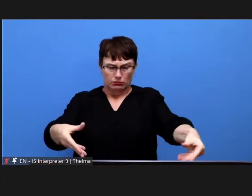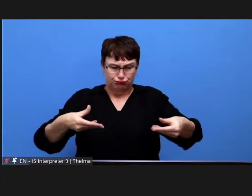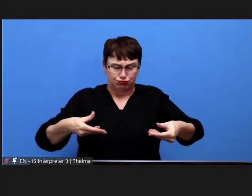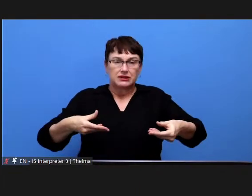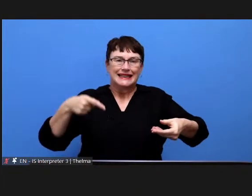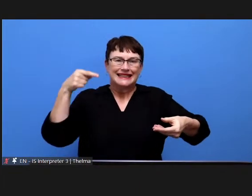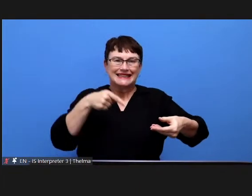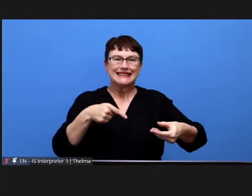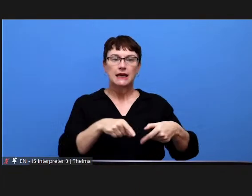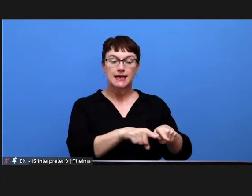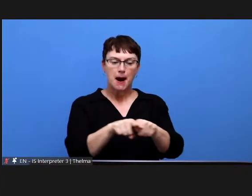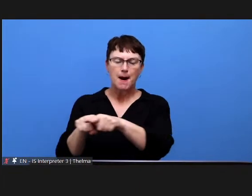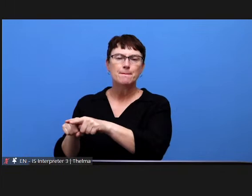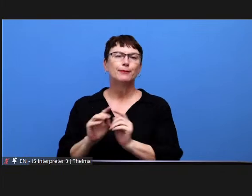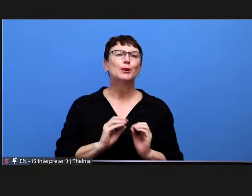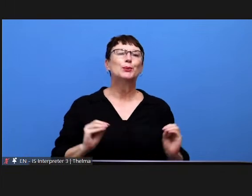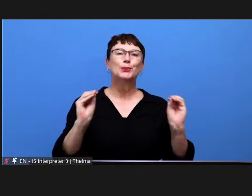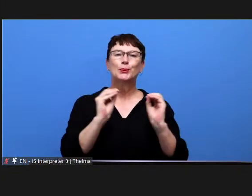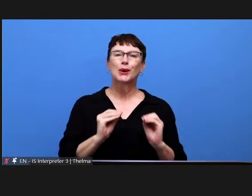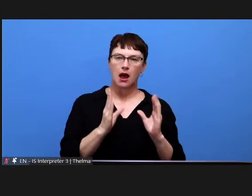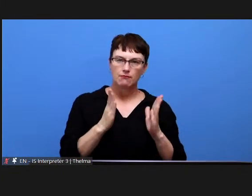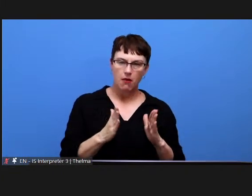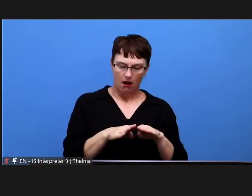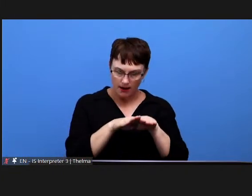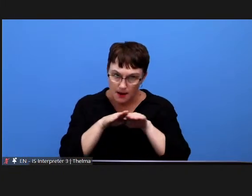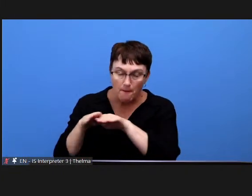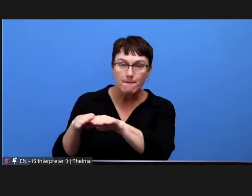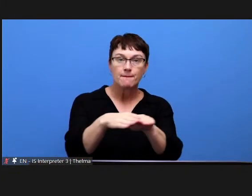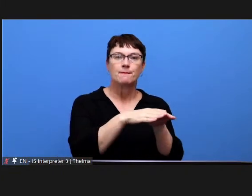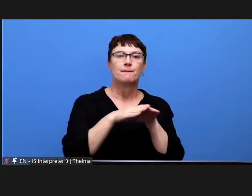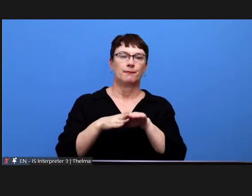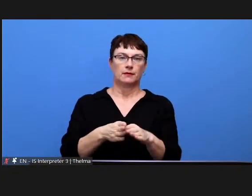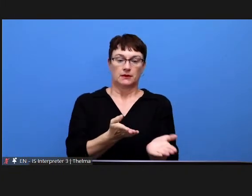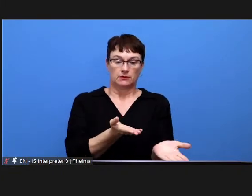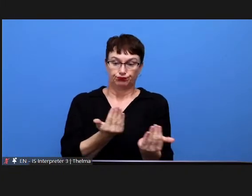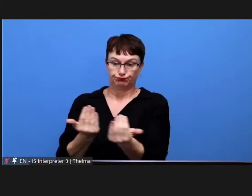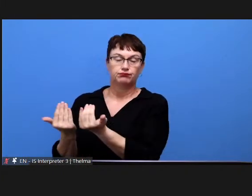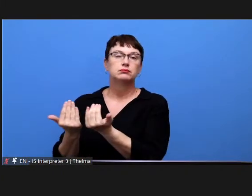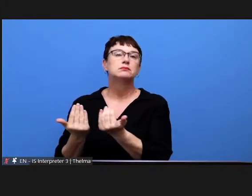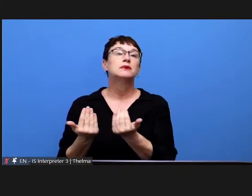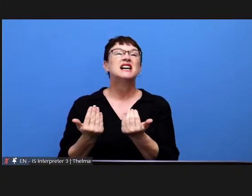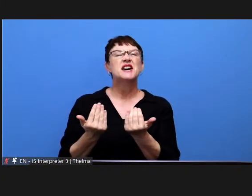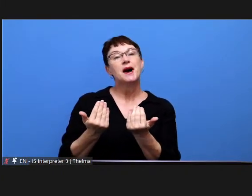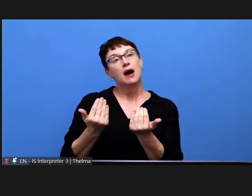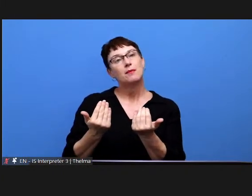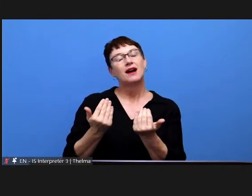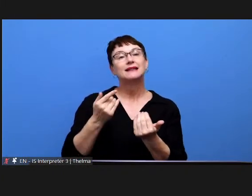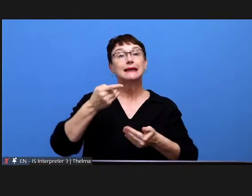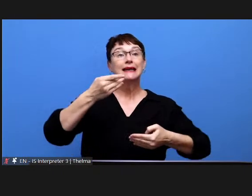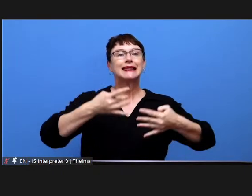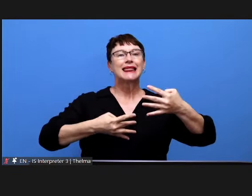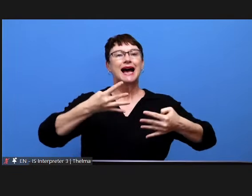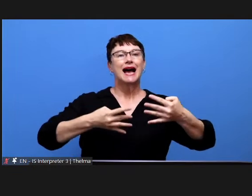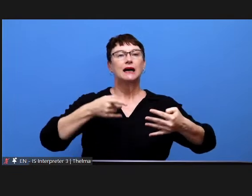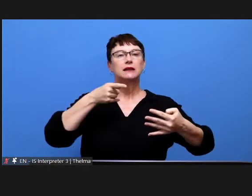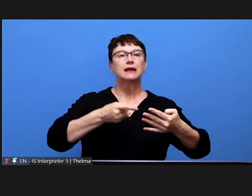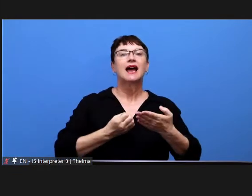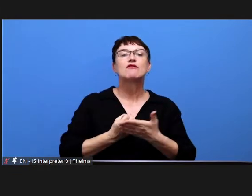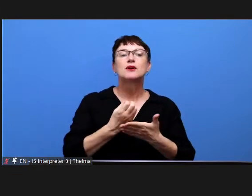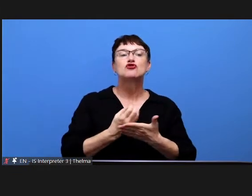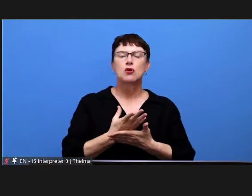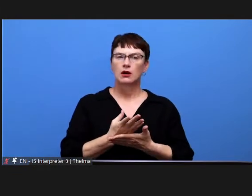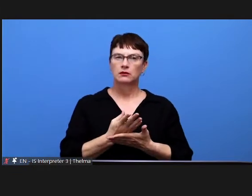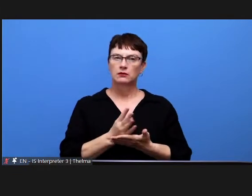and transparencies and even reliability on the data, and sometimes not achieved. It may be problematic